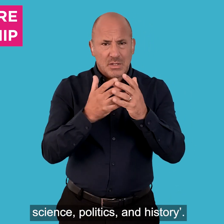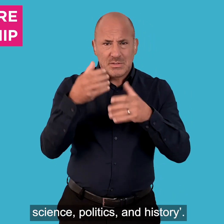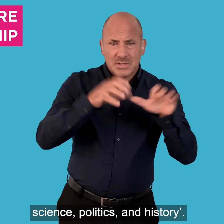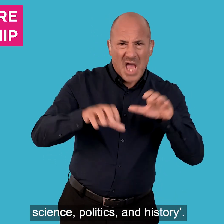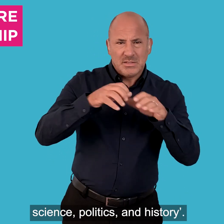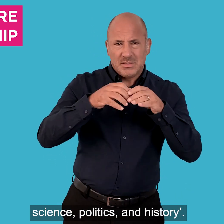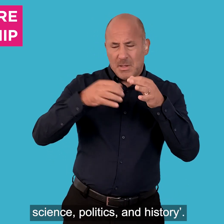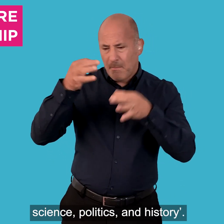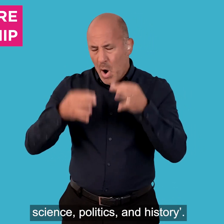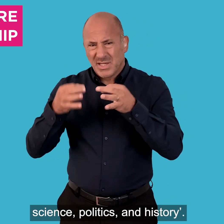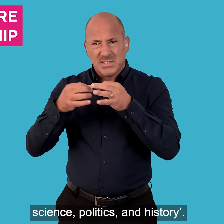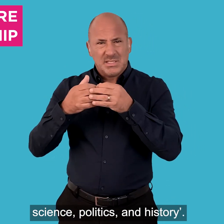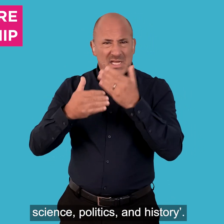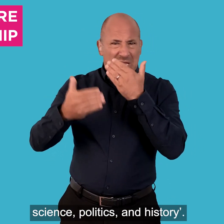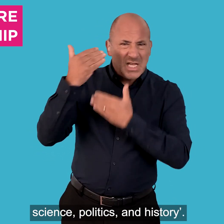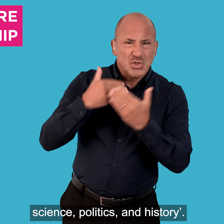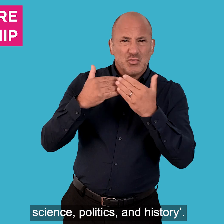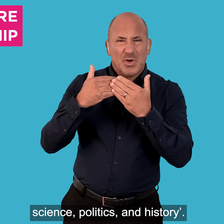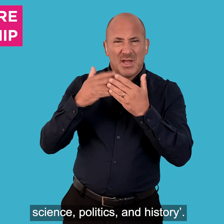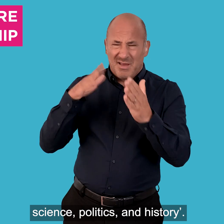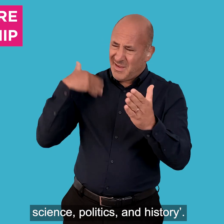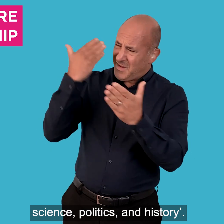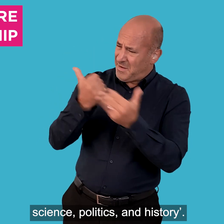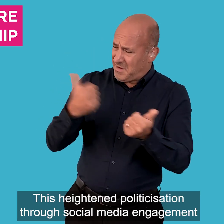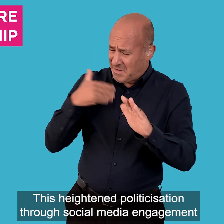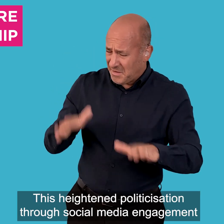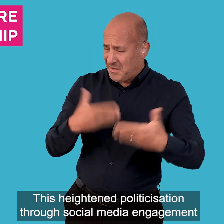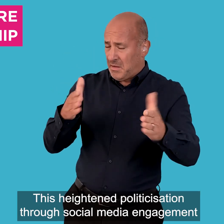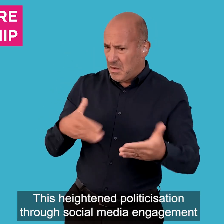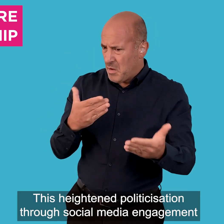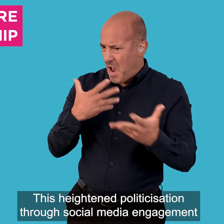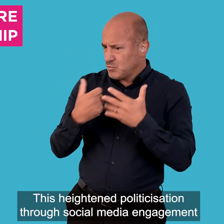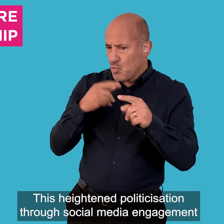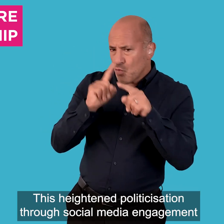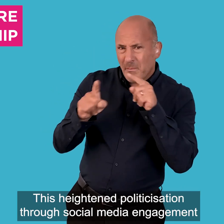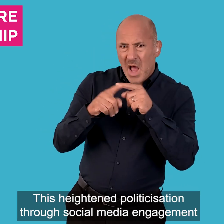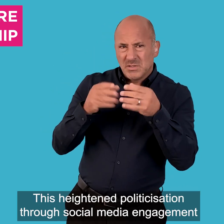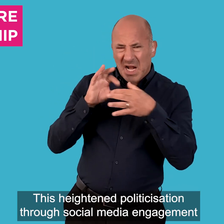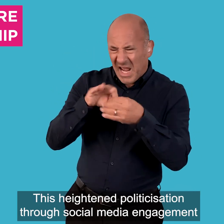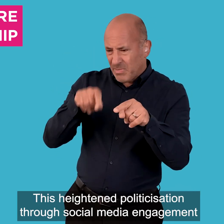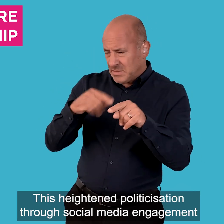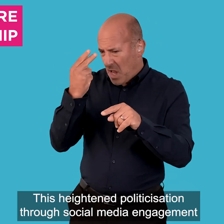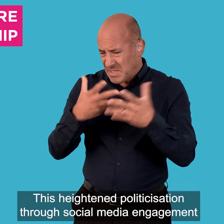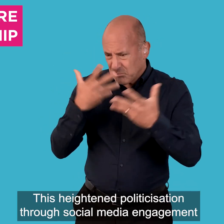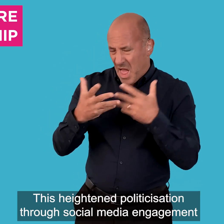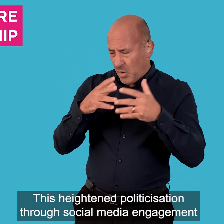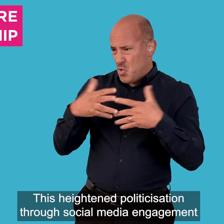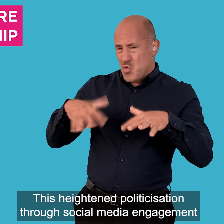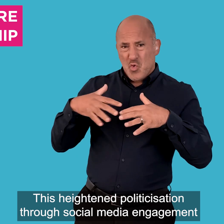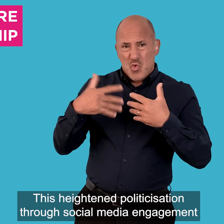religion, science, politics and history. This heightened politicisation through social